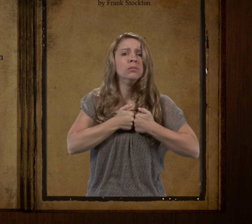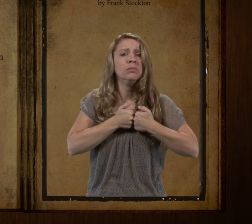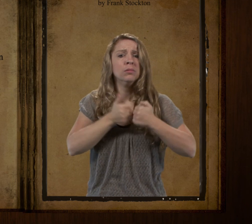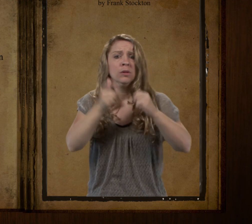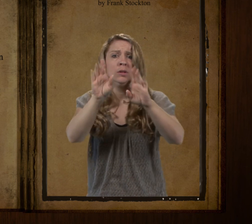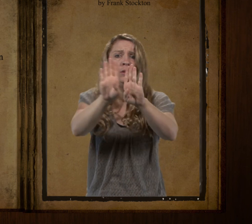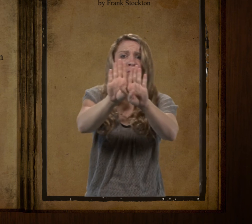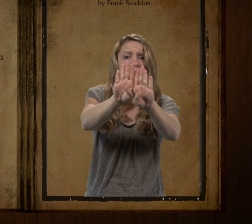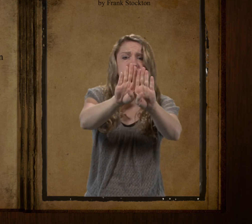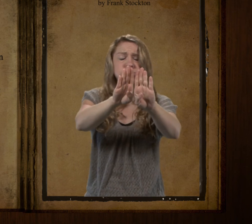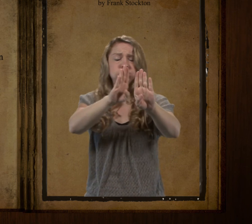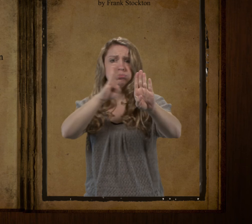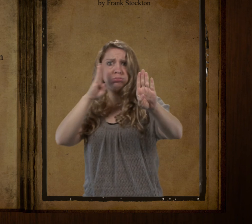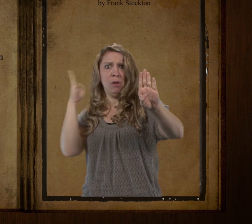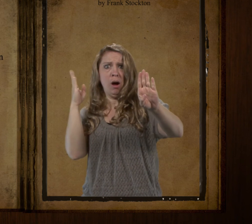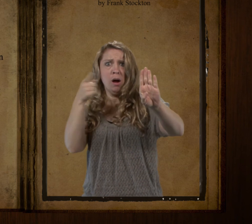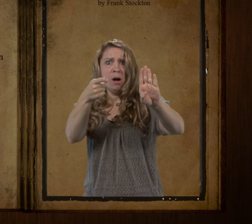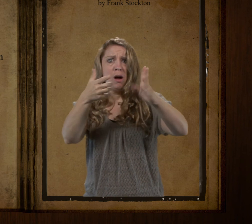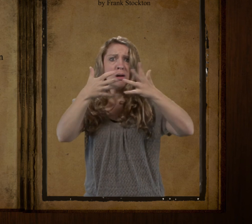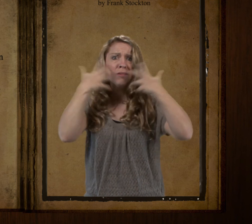tiger.